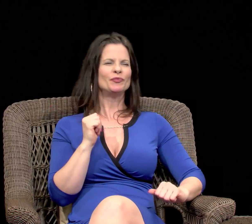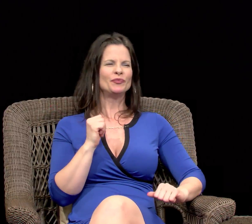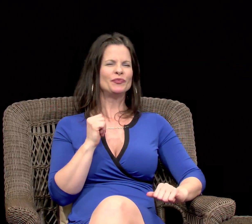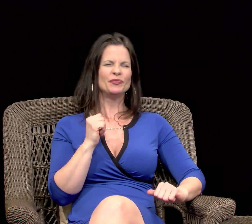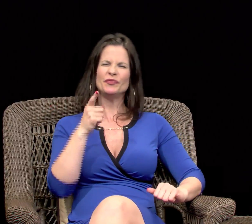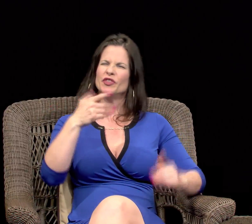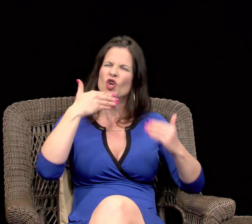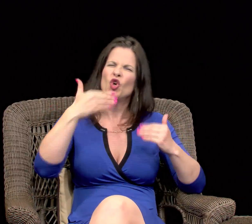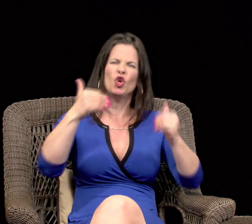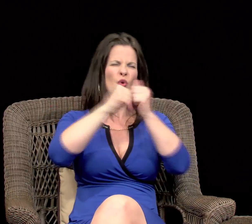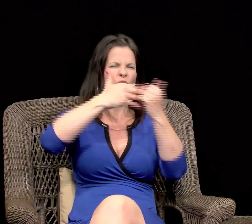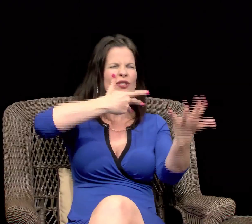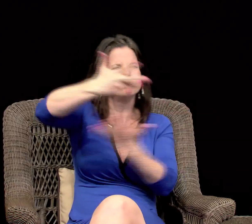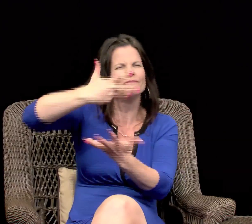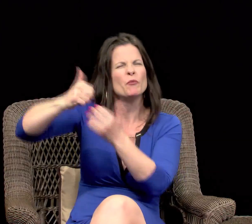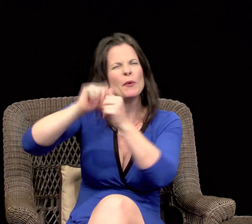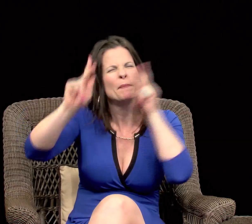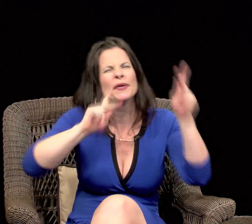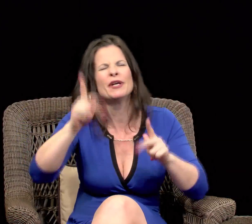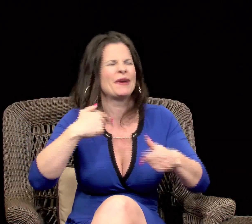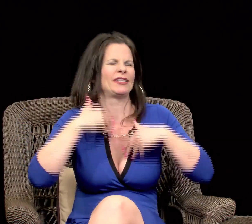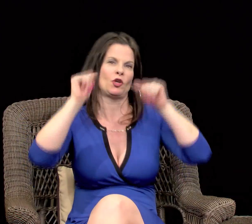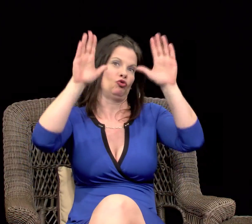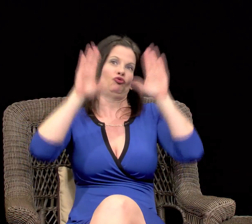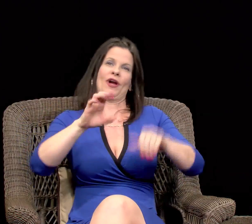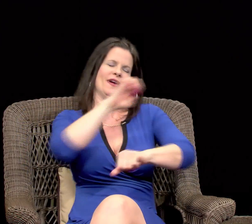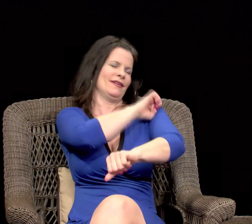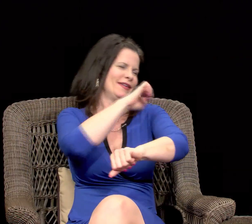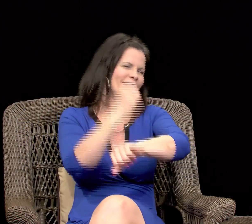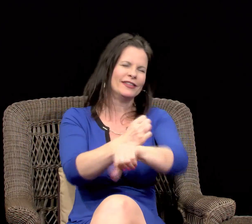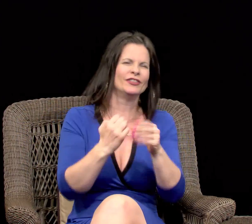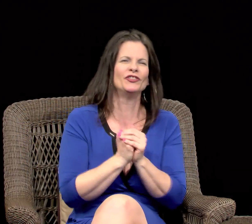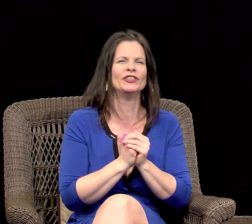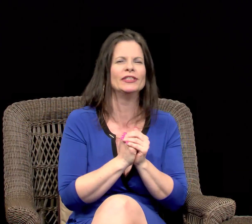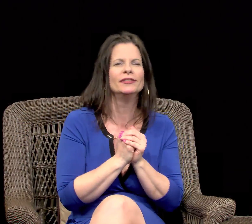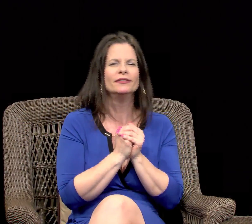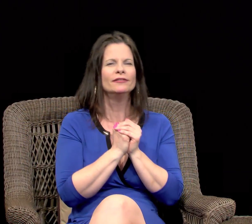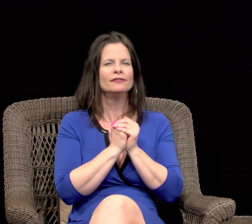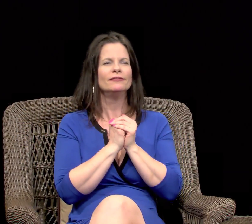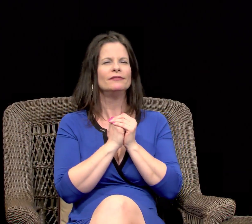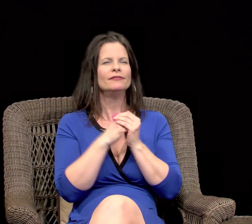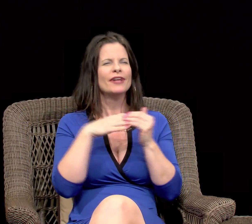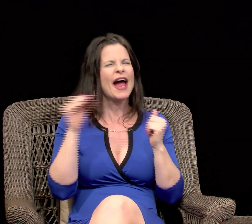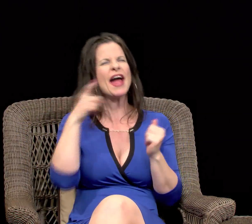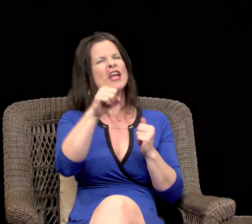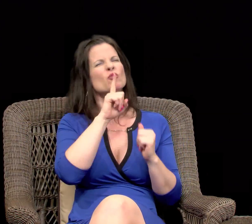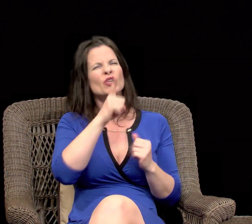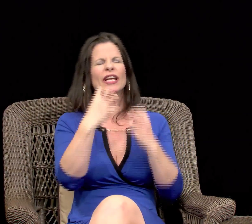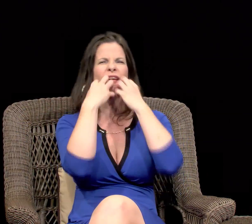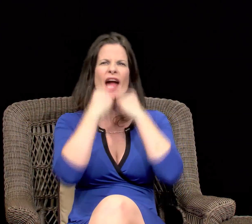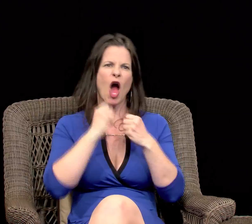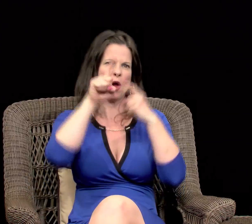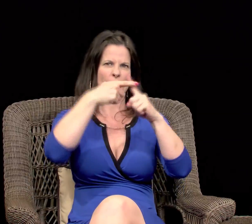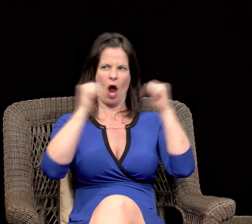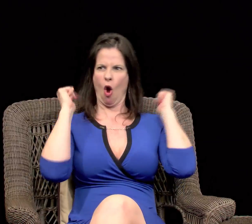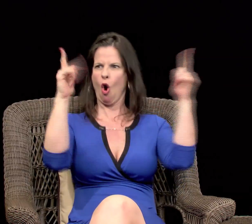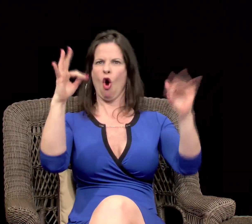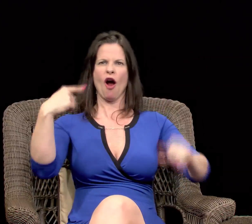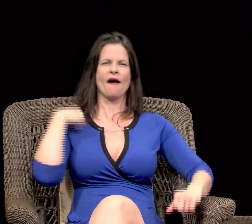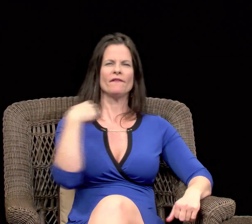United. And she gets along with people. She has great energy. And she really cares